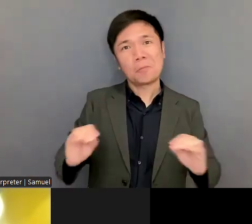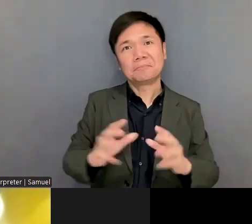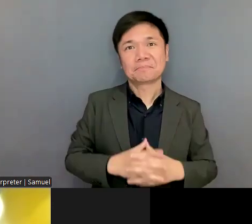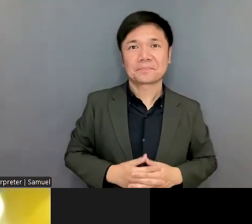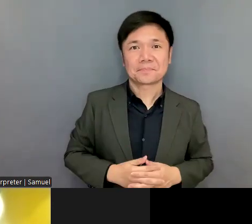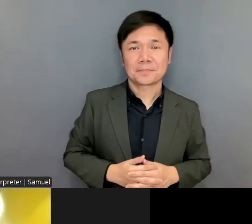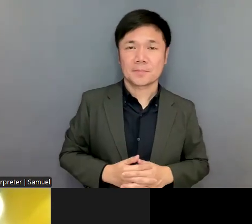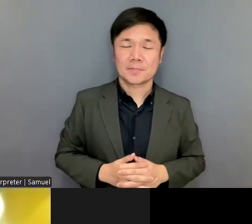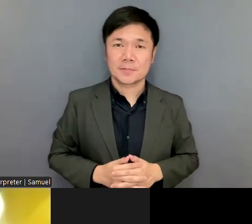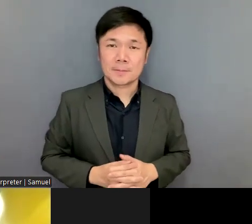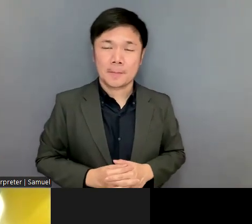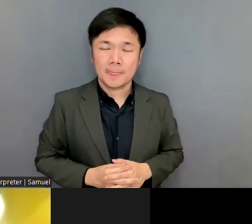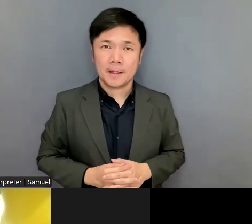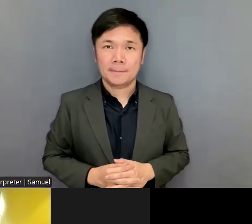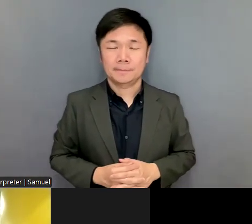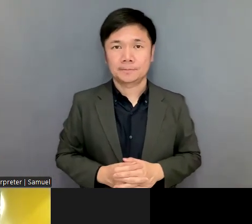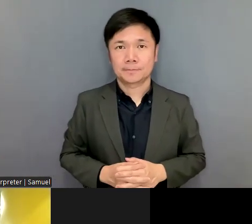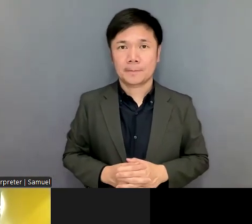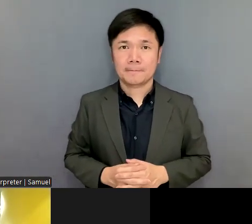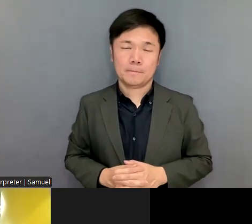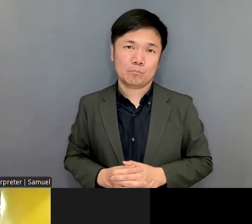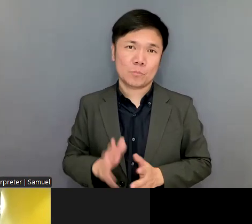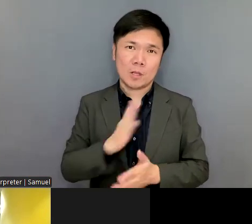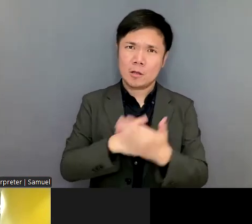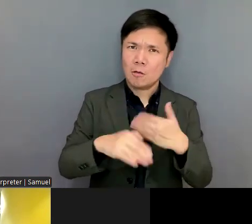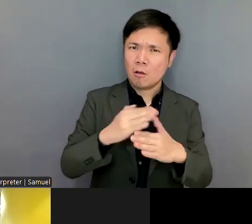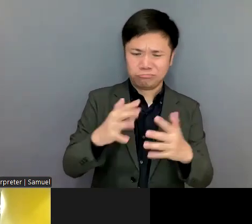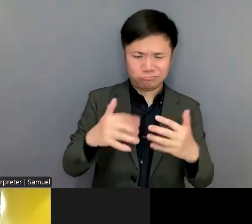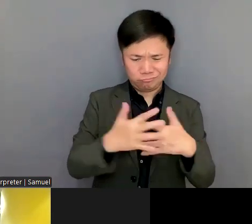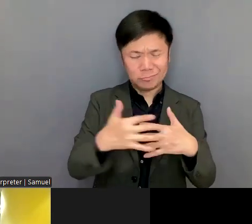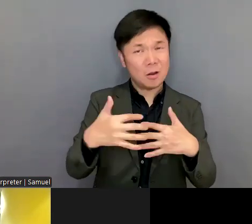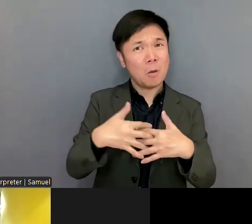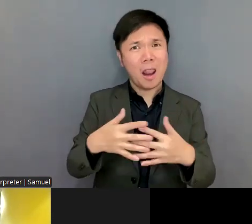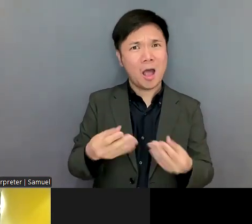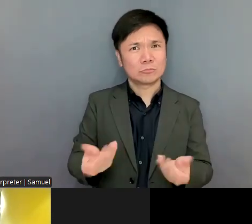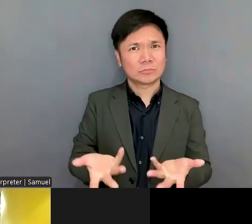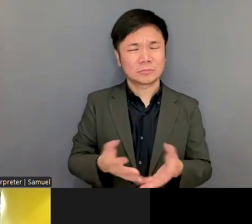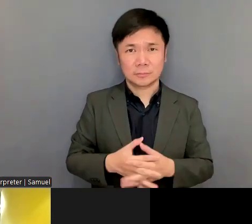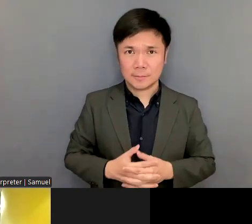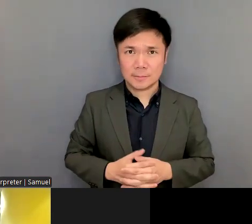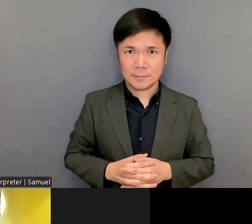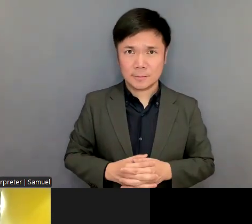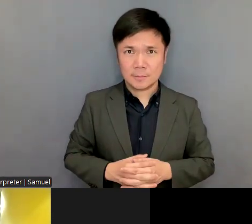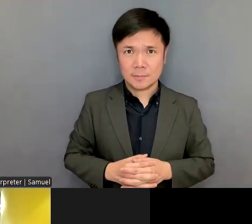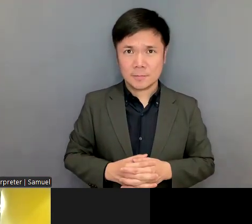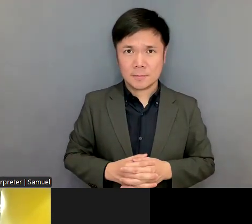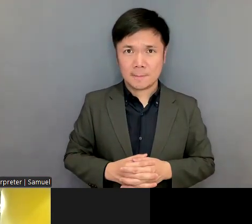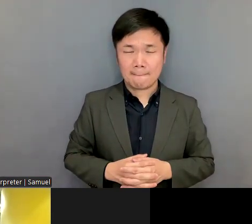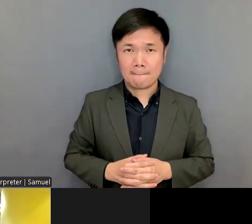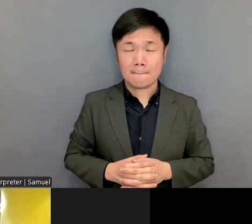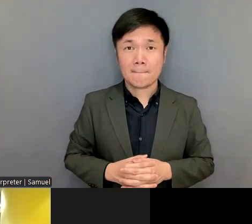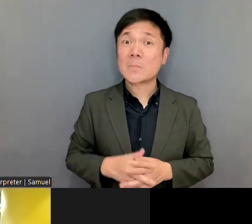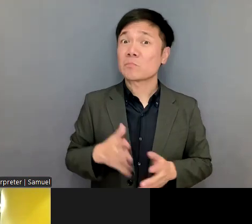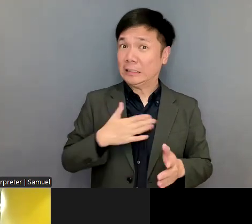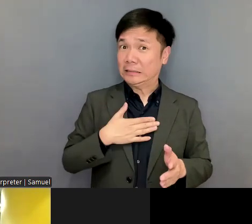de convivir dentro o but convivimos dentro de esa indigenous women with biodiversidad disabilities, we need existente. to Por eso lo live que comentaba Prátima en su in the intervención community.